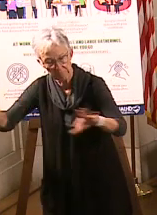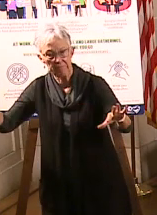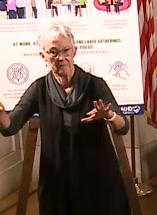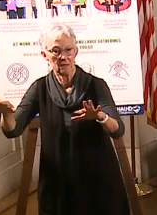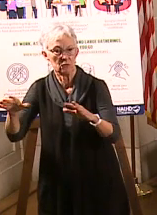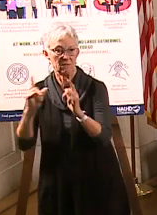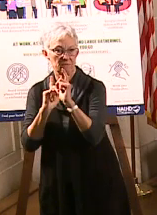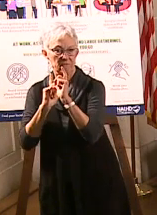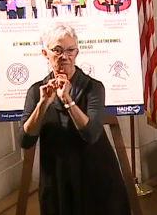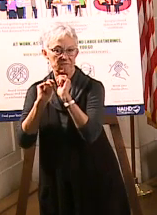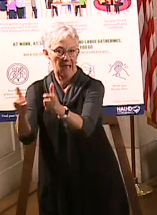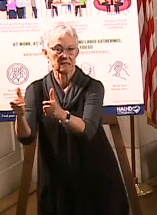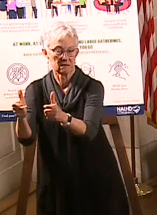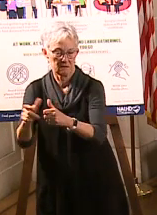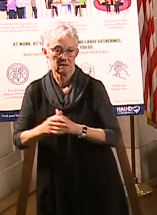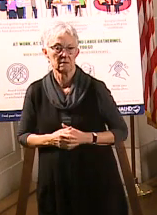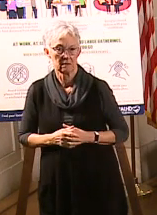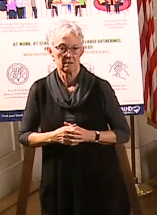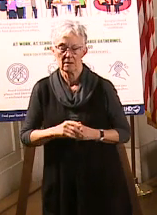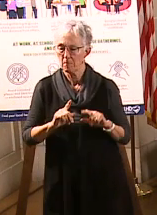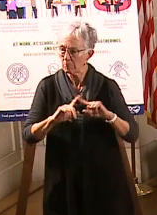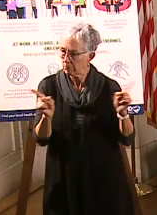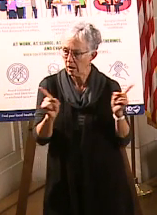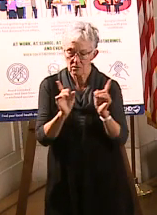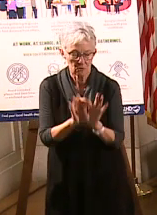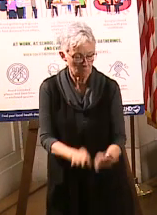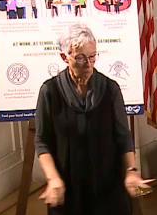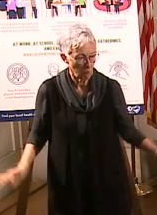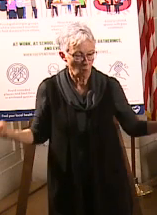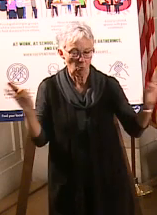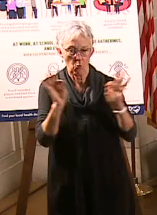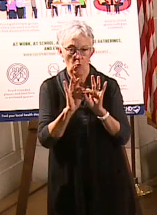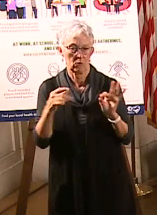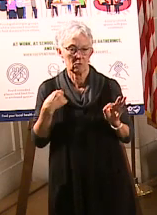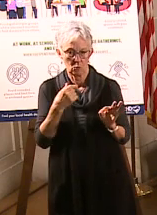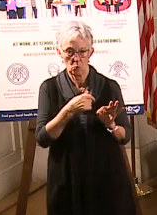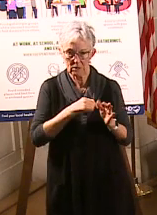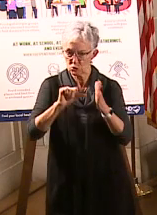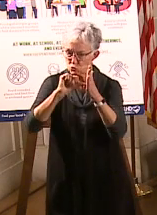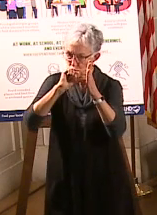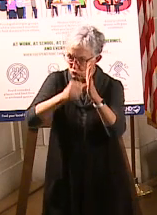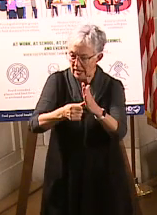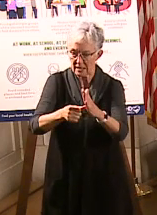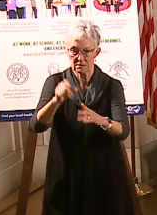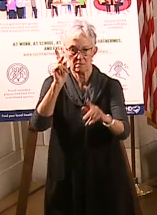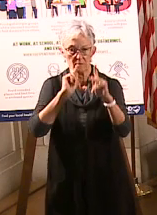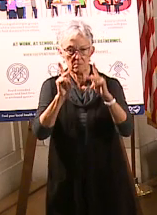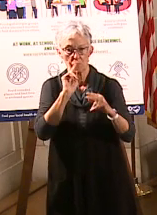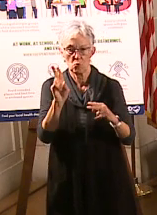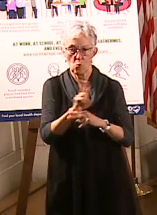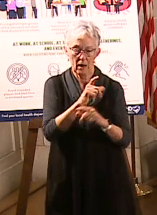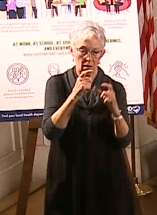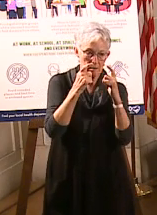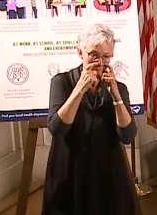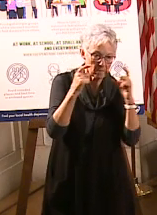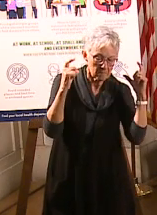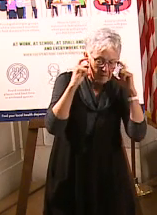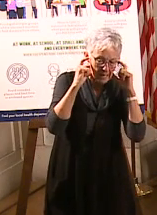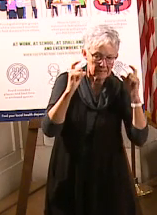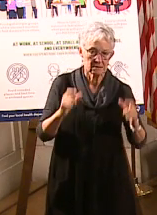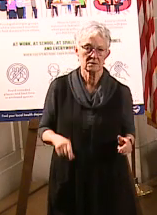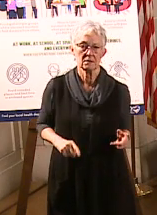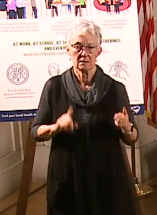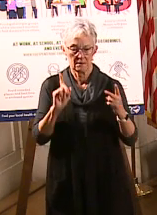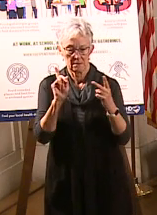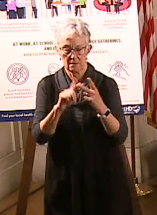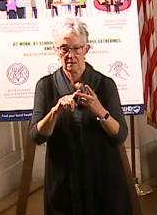it's more important than ever that we stress those non-pharmaceutical interventions as far as wearing a mask and avoiding